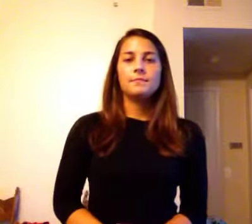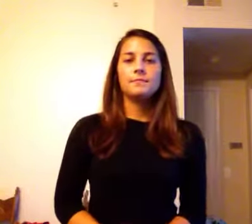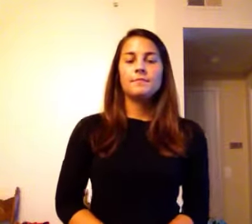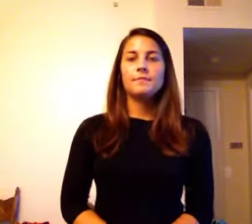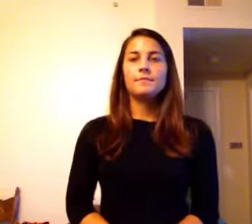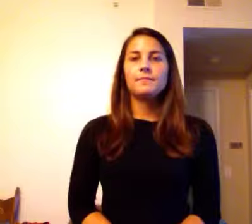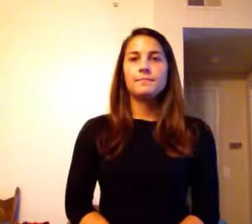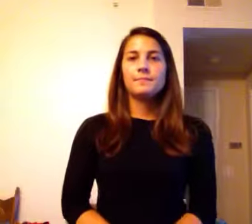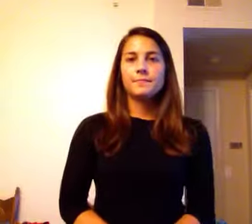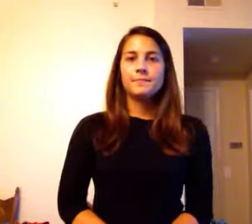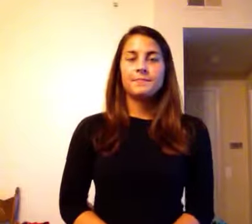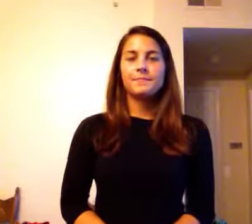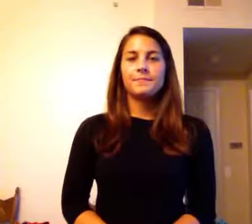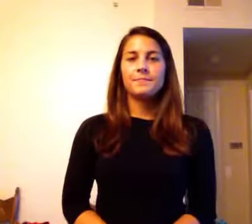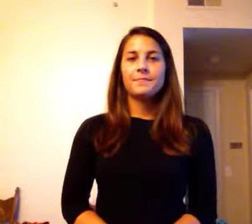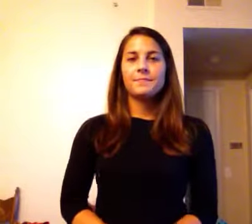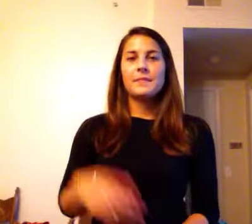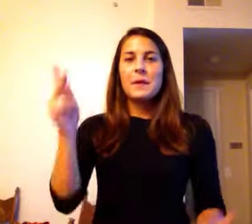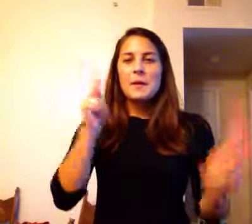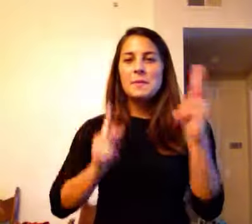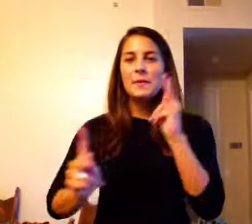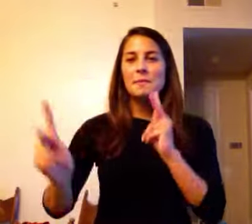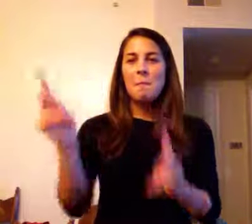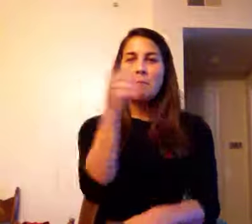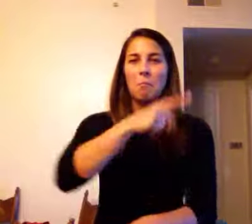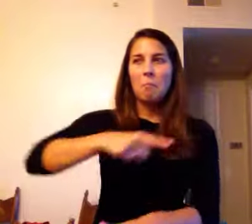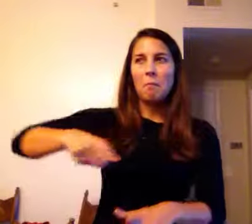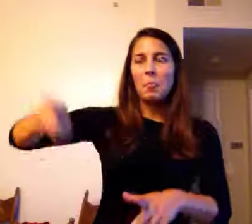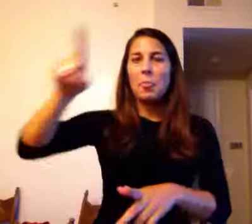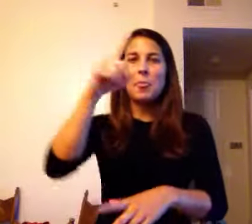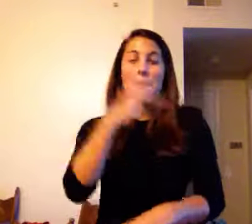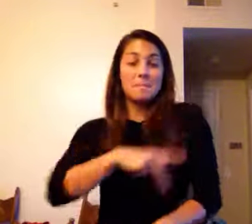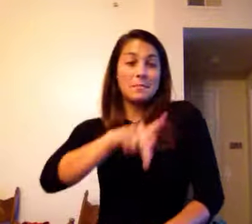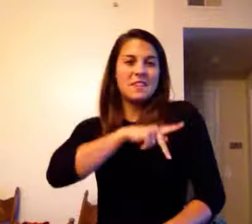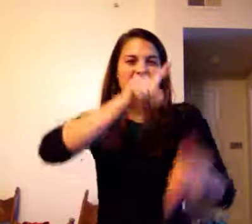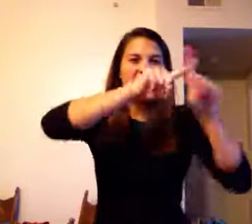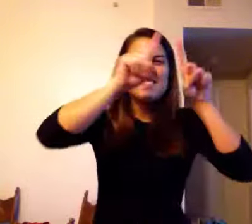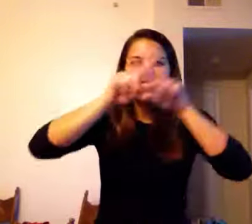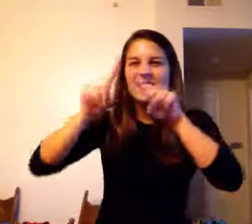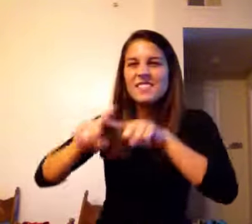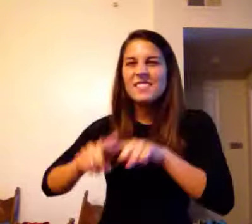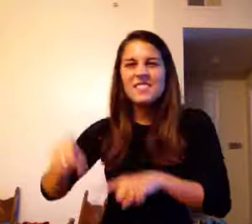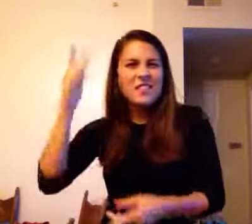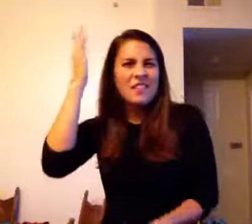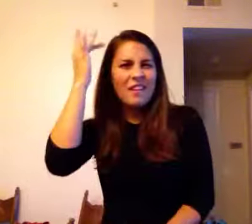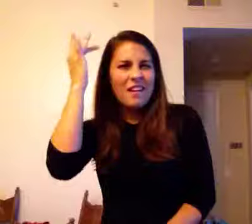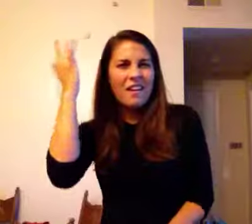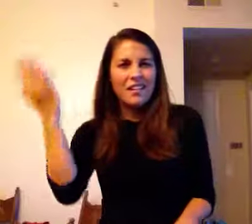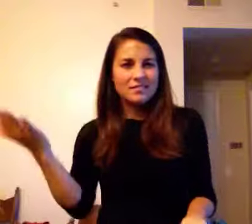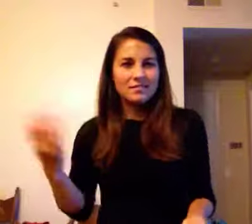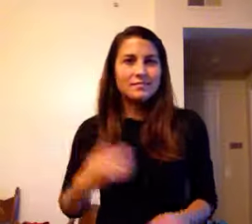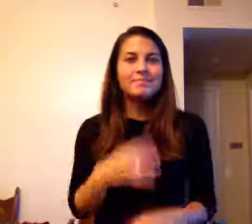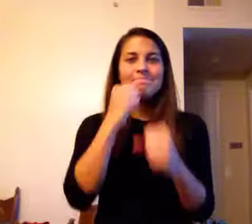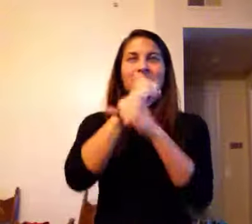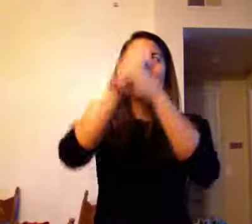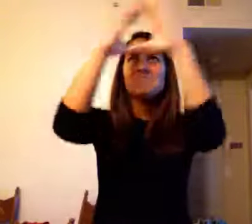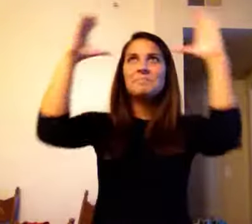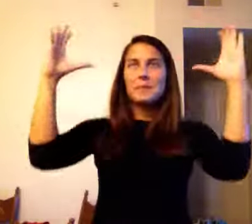Do you know why different people have different personalities? Imagine the following scenario. Jill